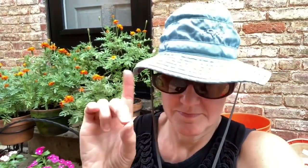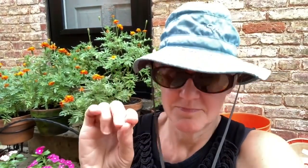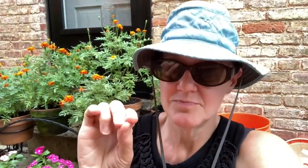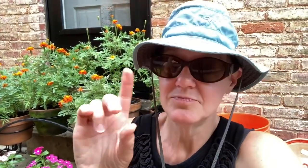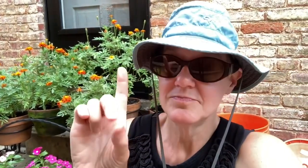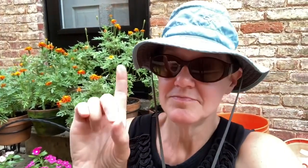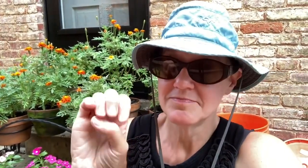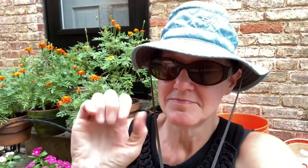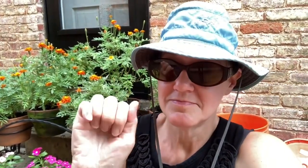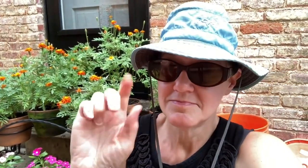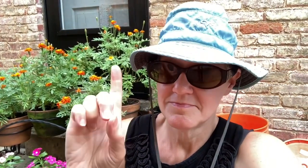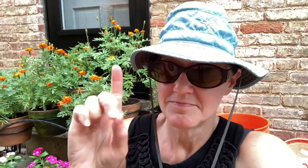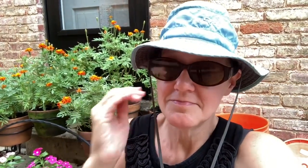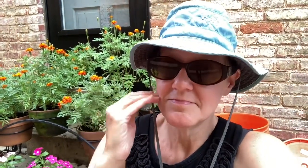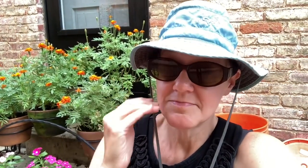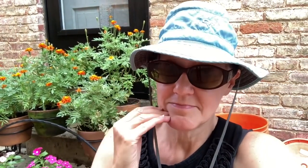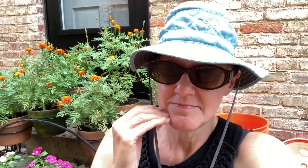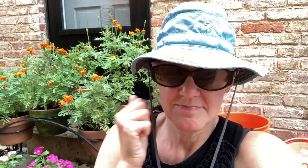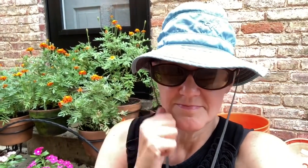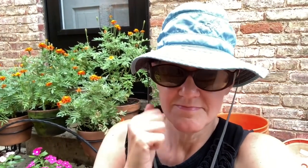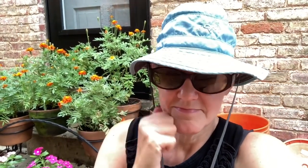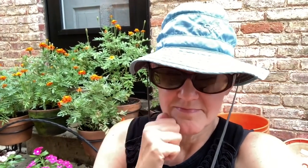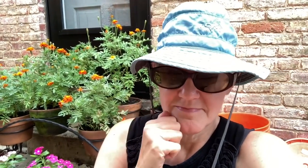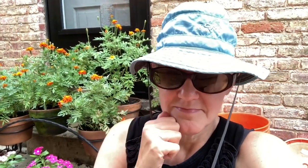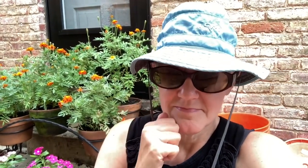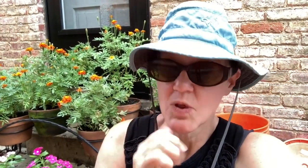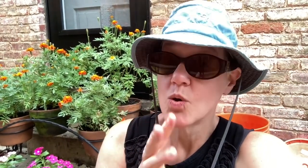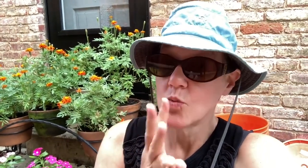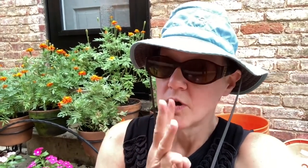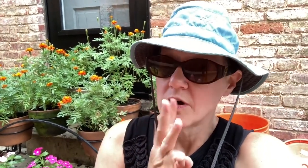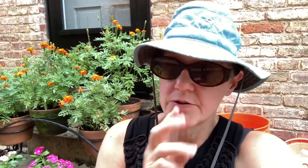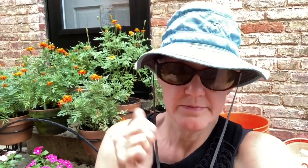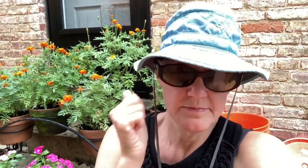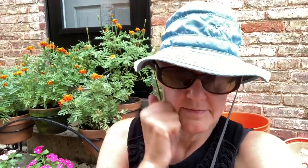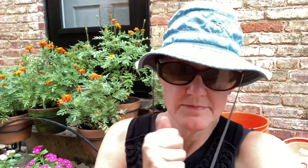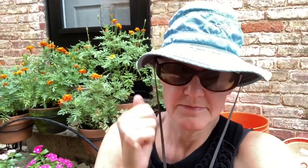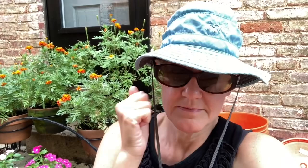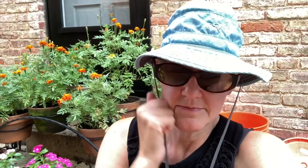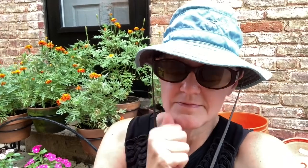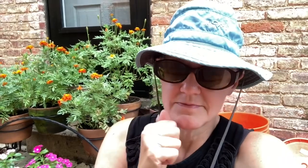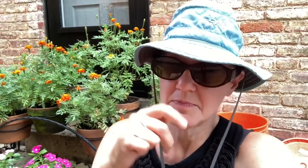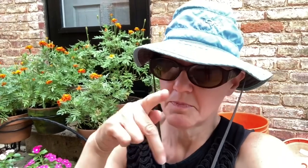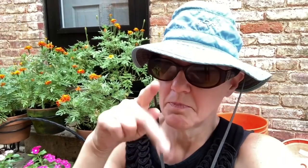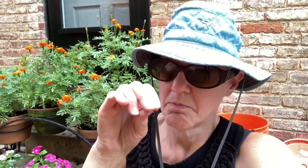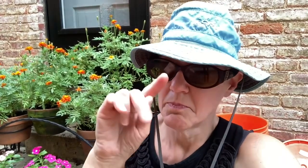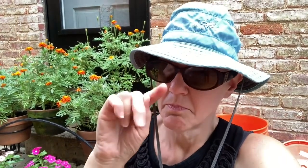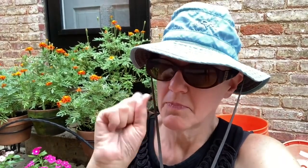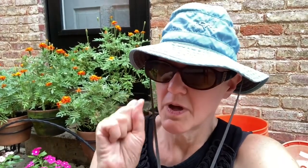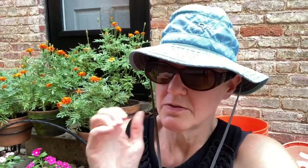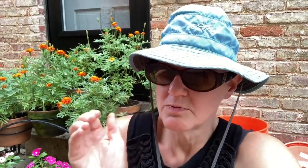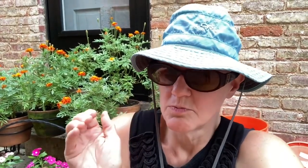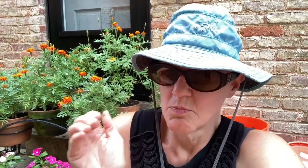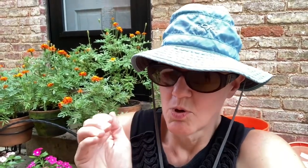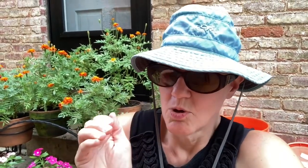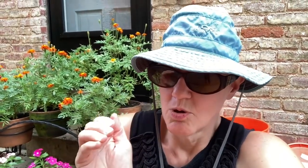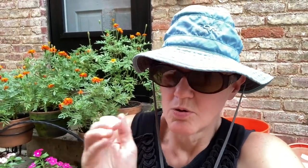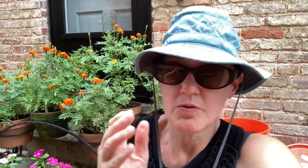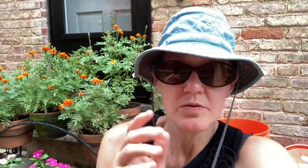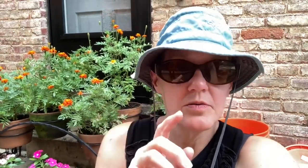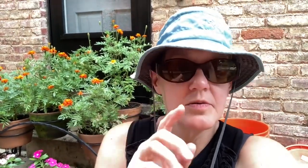great. I also deadhead these every day. I water them every day, and these I feed once a